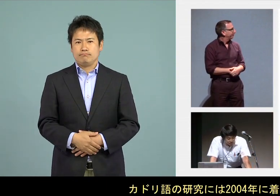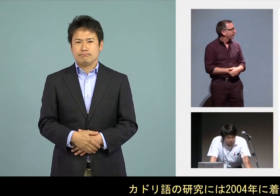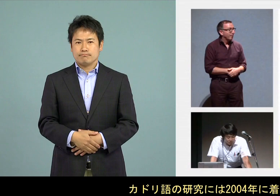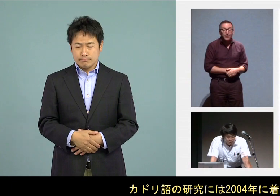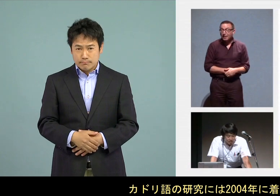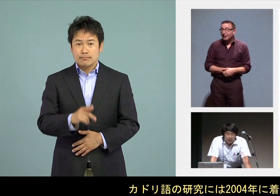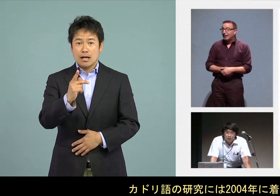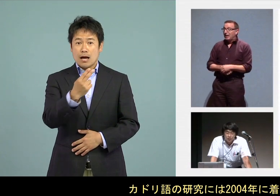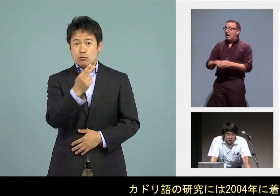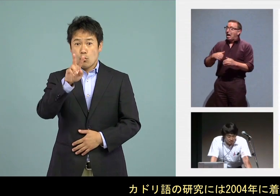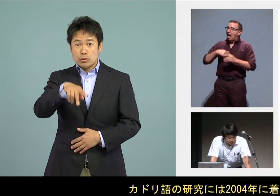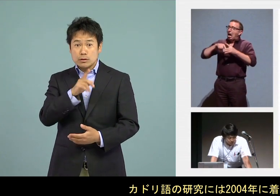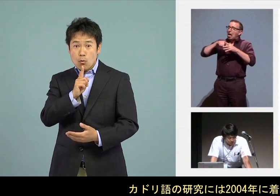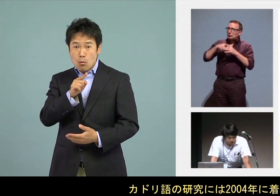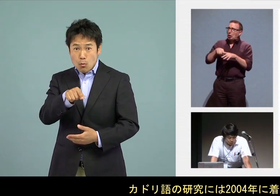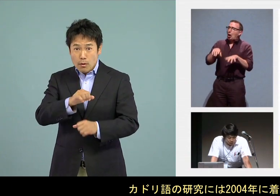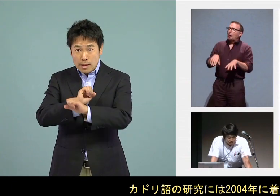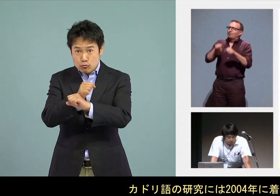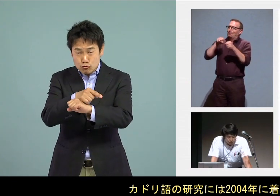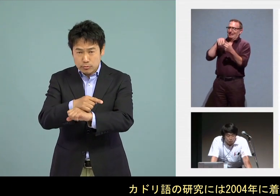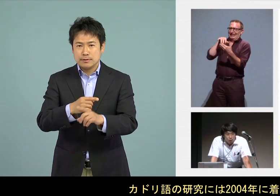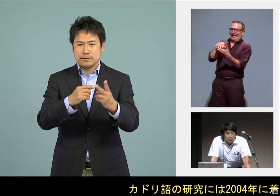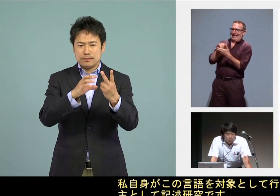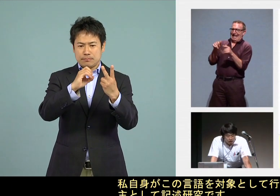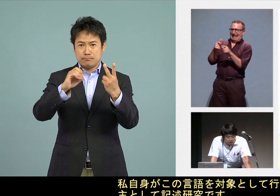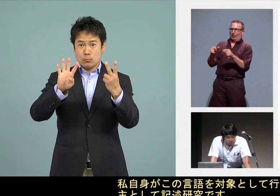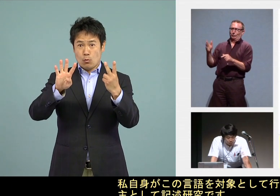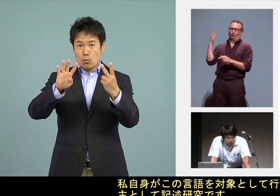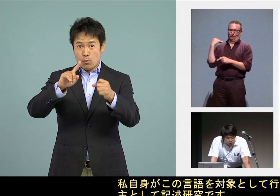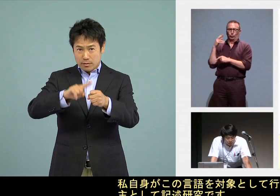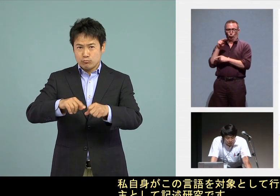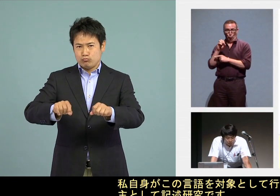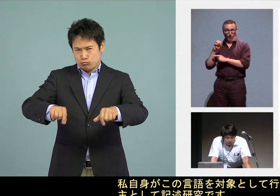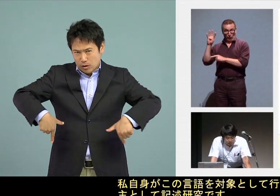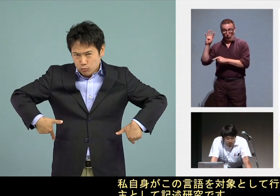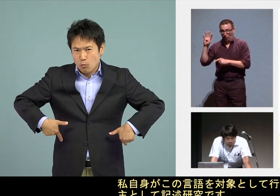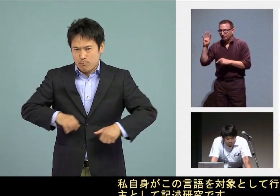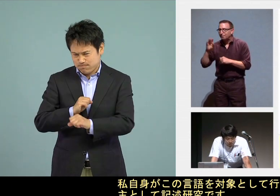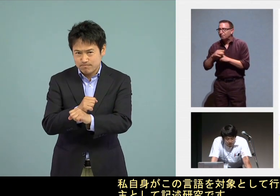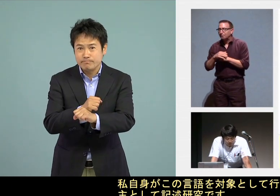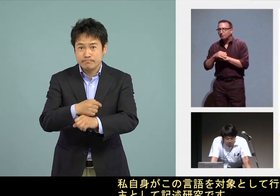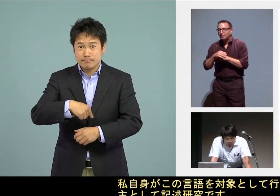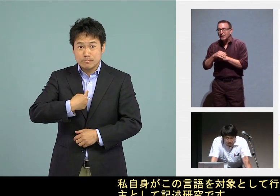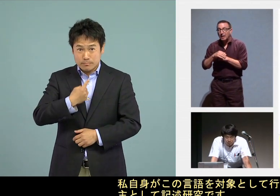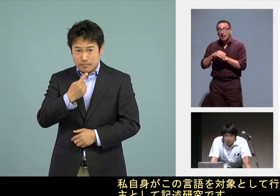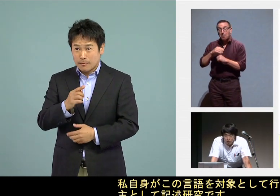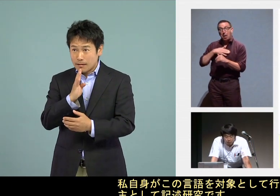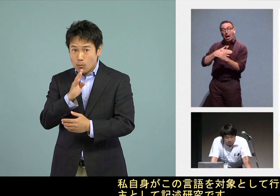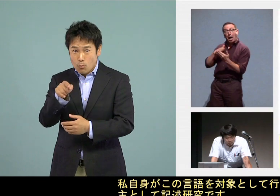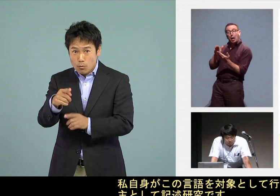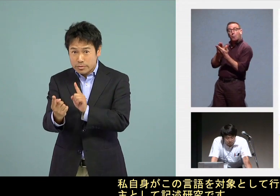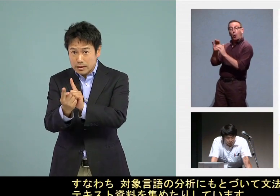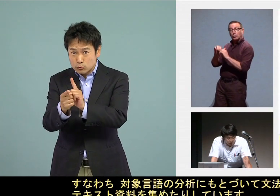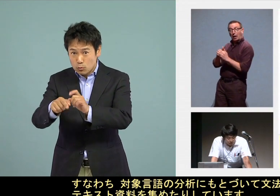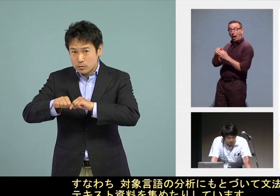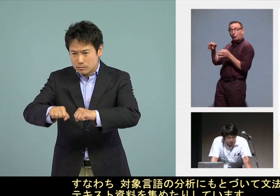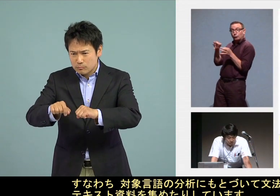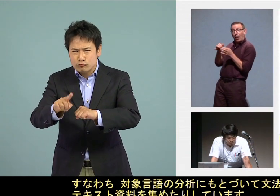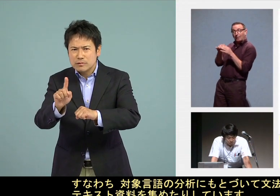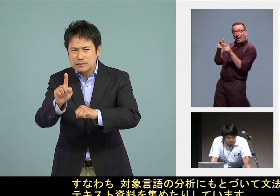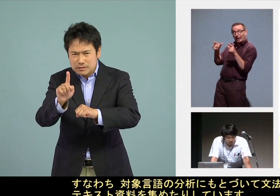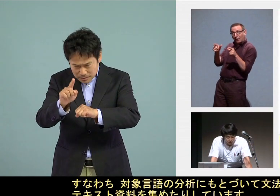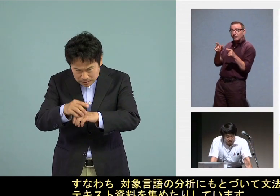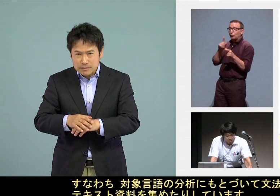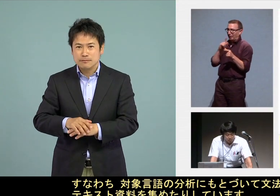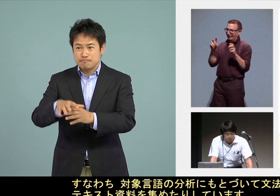I started to study Kadori in 2004. My approach to this language is mainly descriptive. That is,